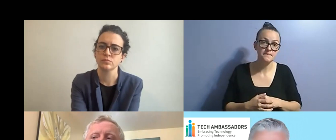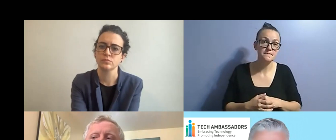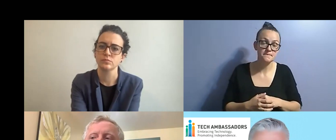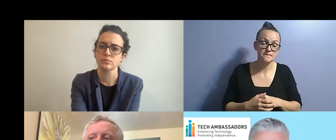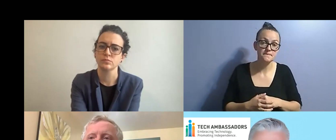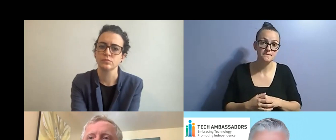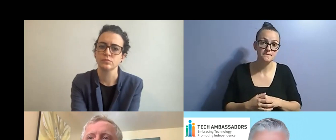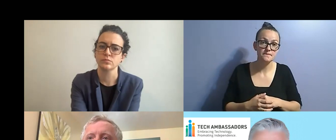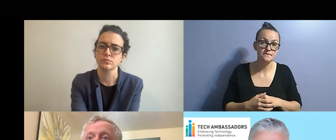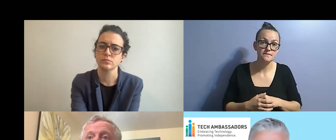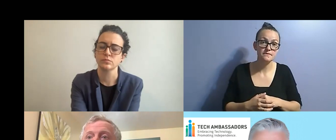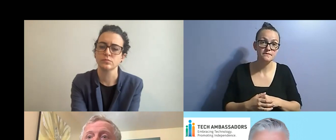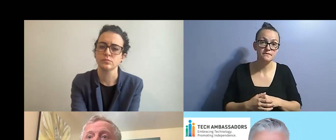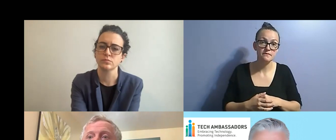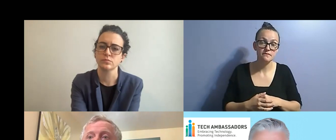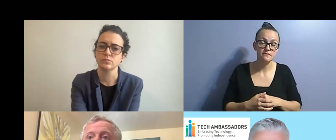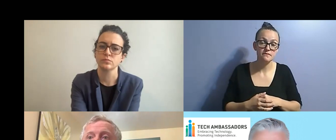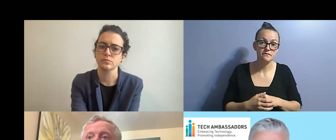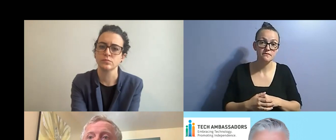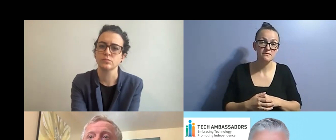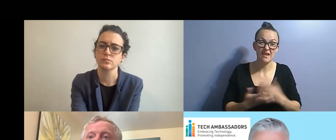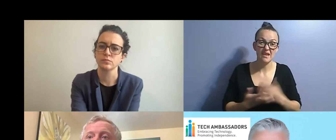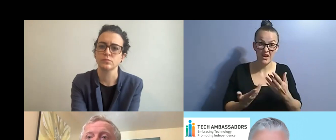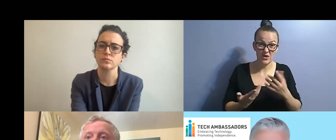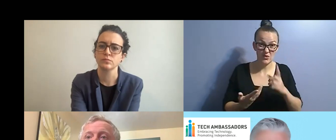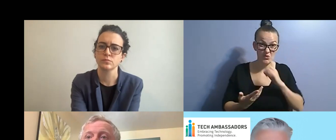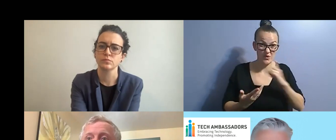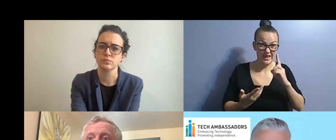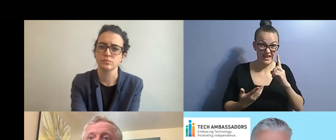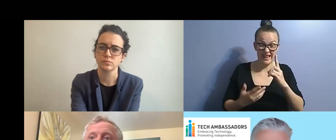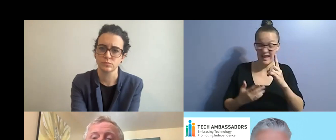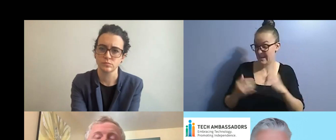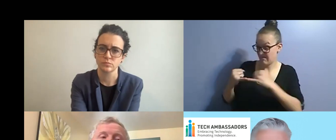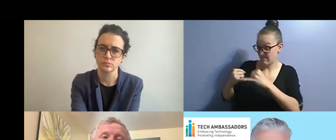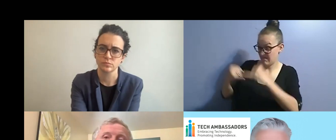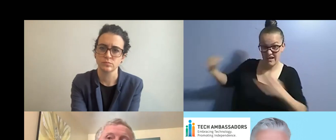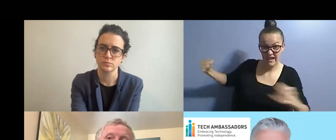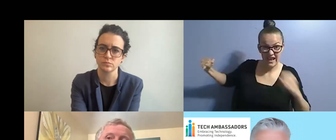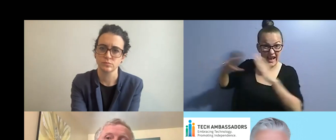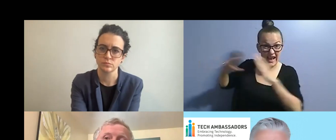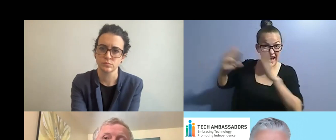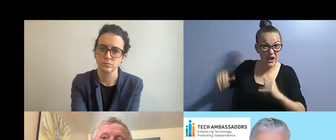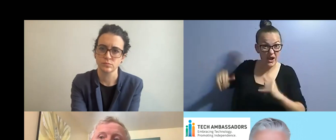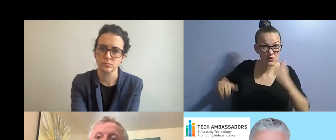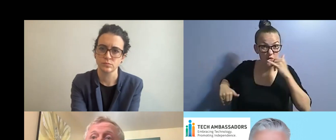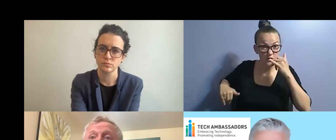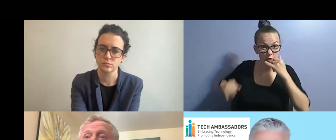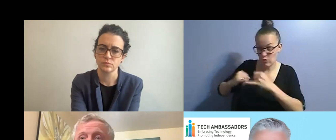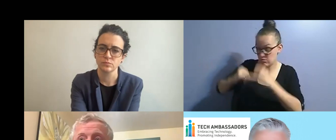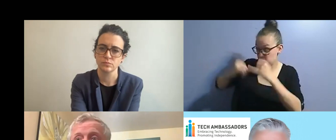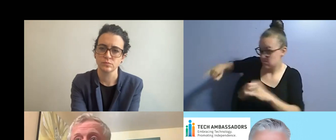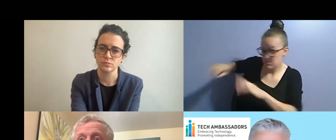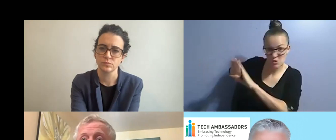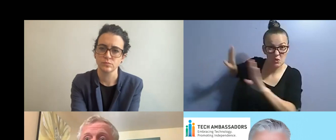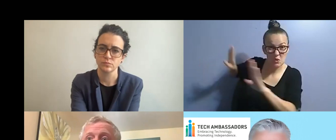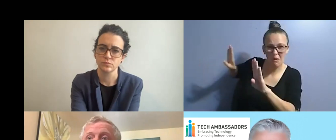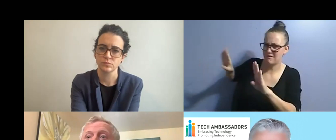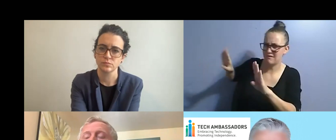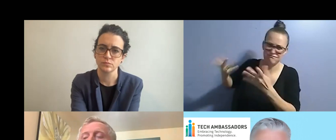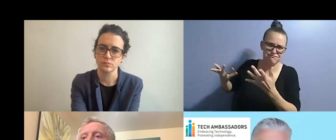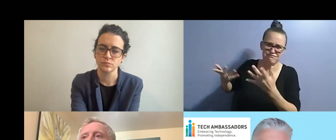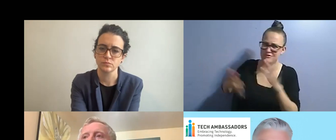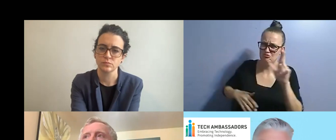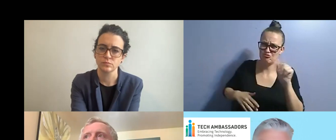And very little people have a house phone. But if you do, and you have an internet, you don't have a cell